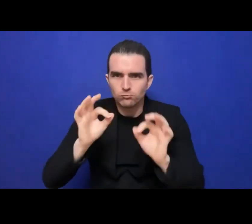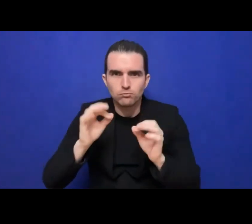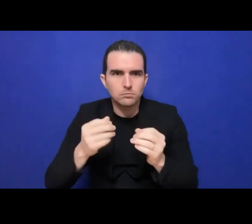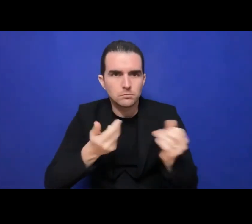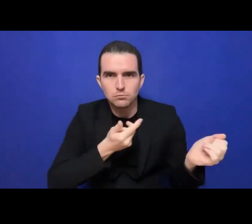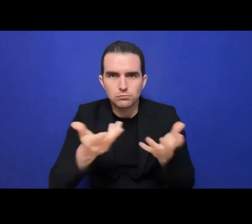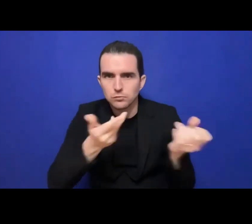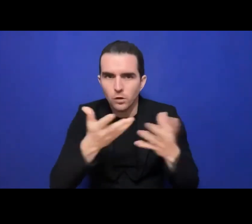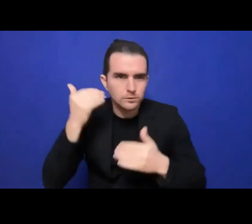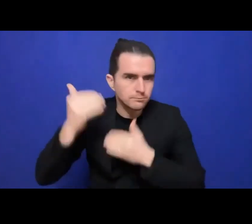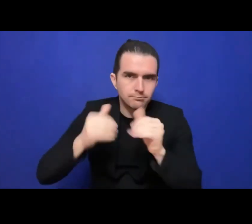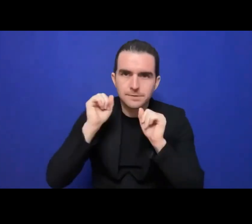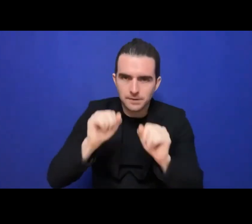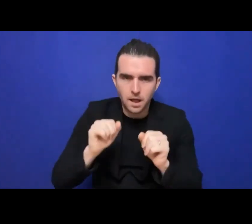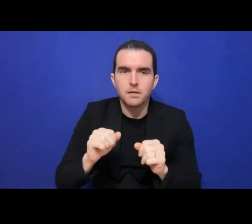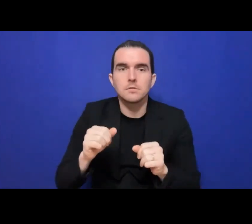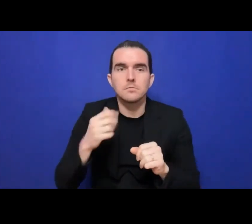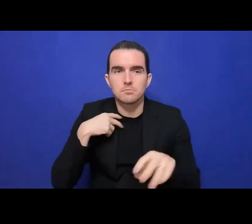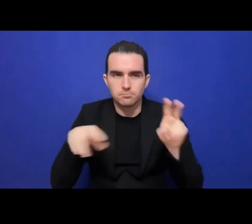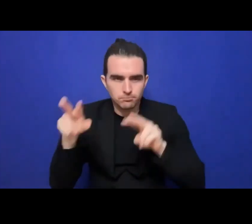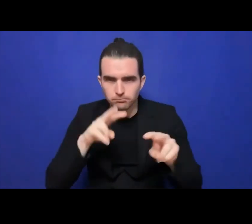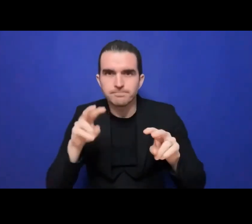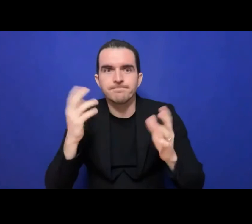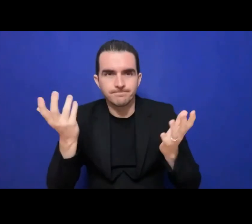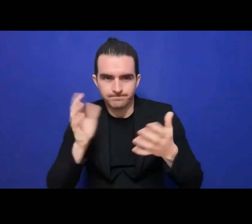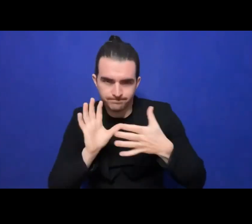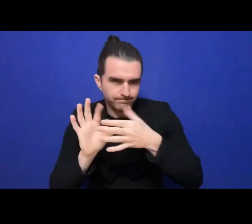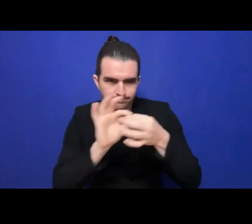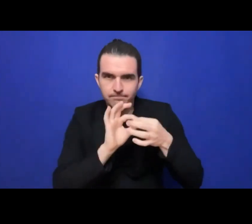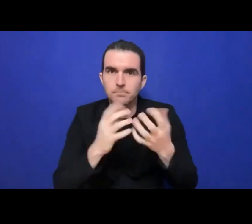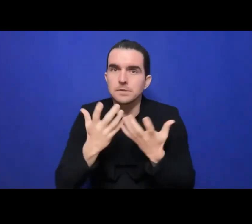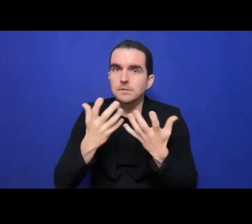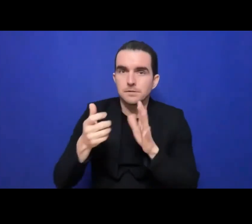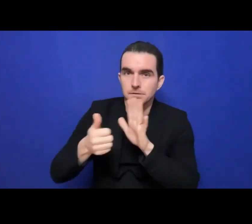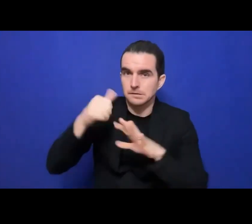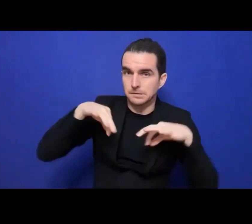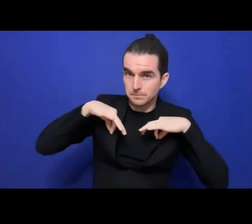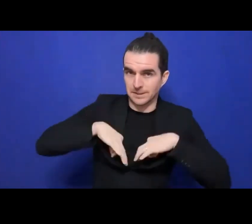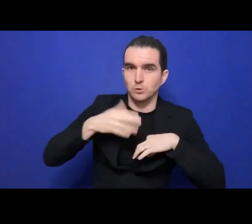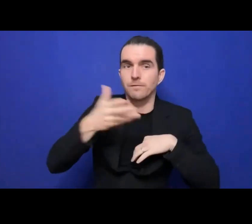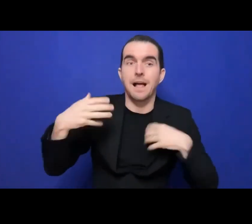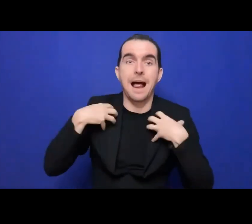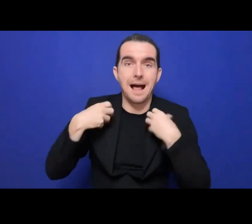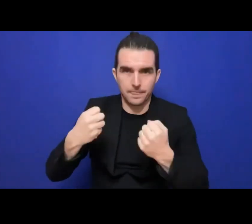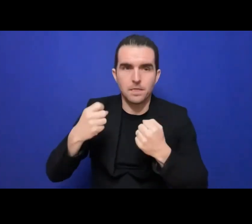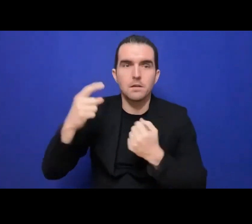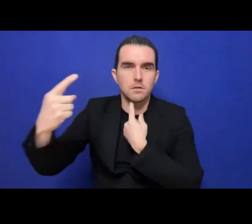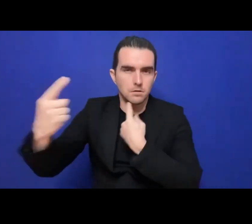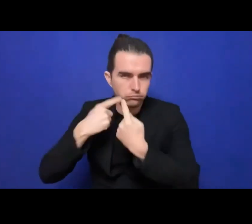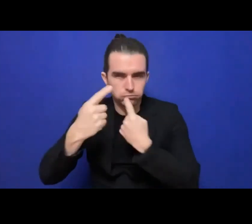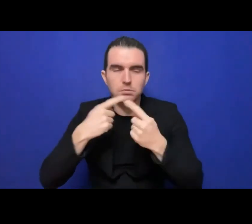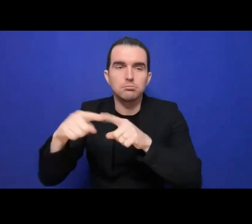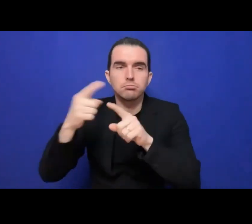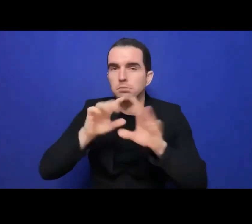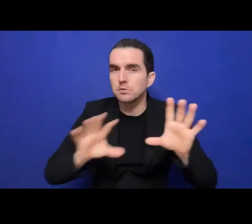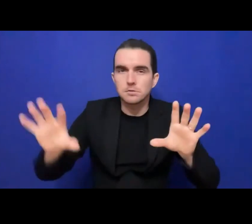so that as they work with the subnational, they also allocate sufficient funding. So we have